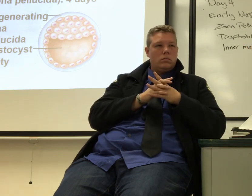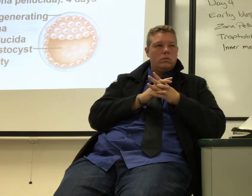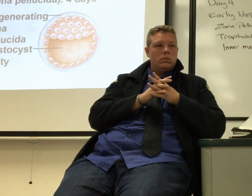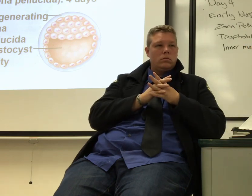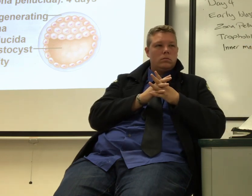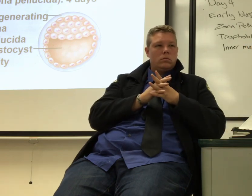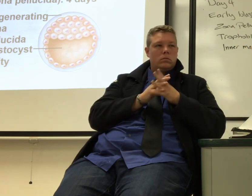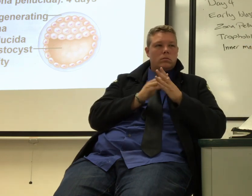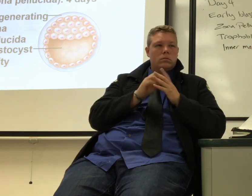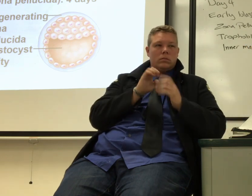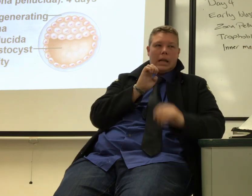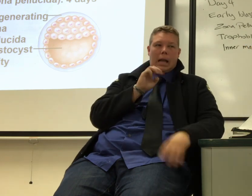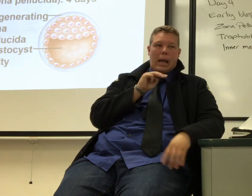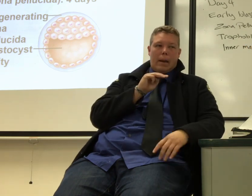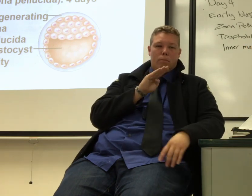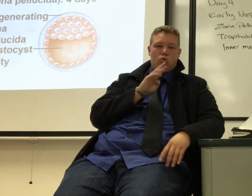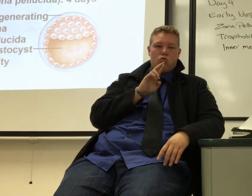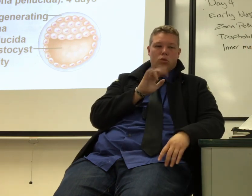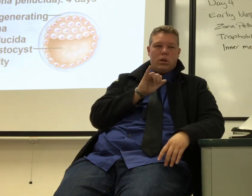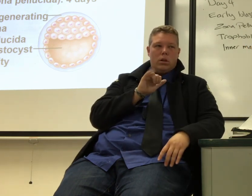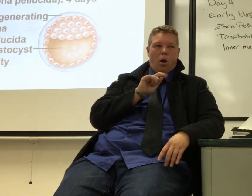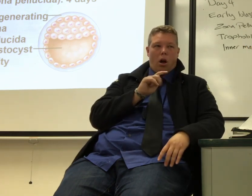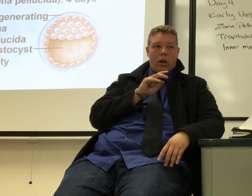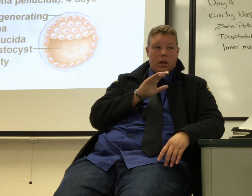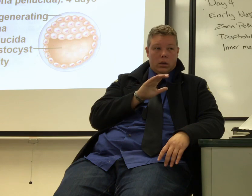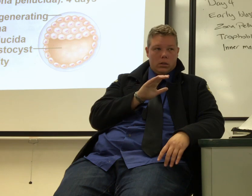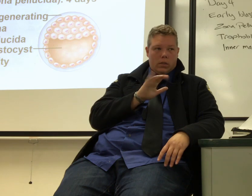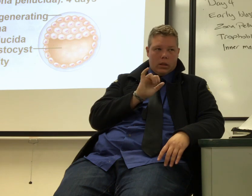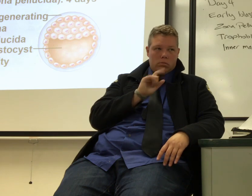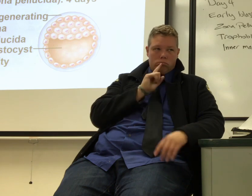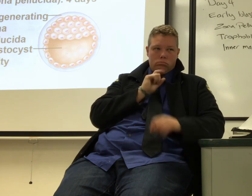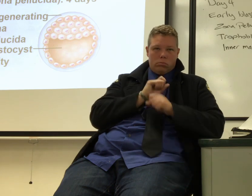those are embryonic. Those are the baby.